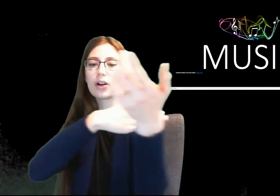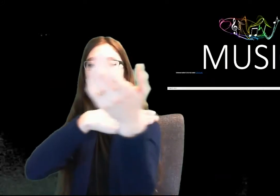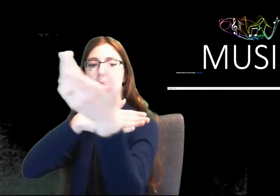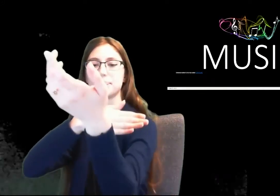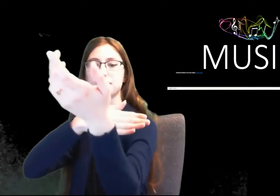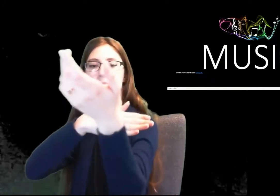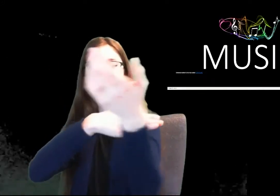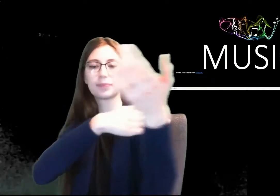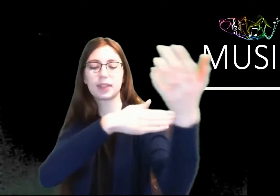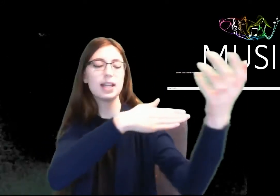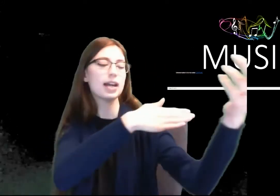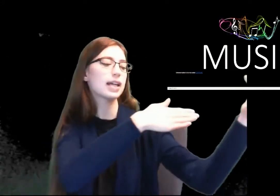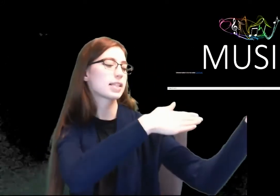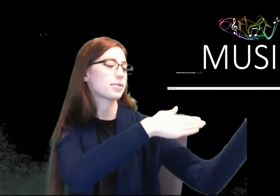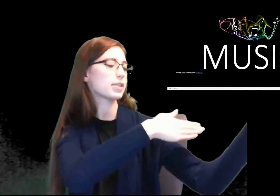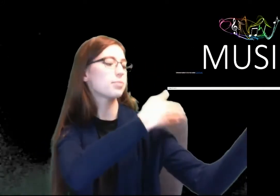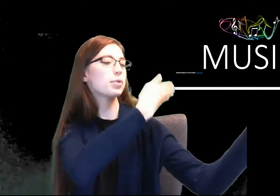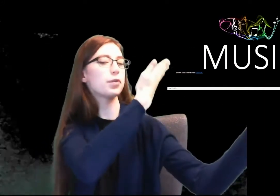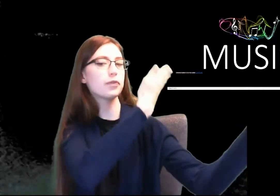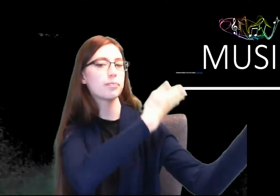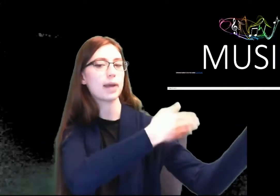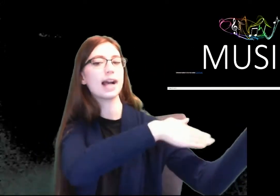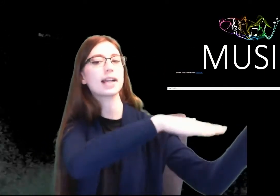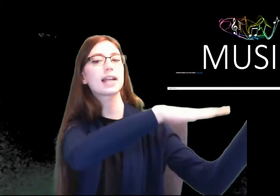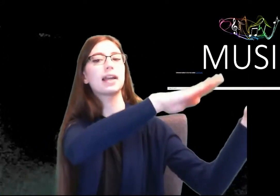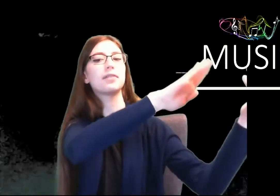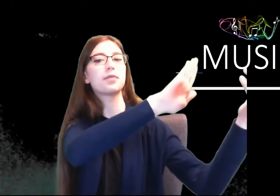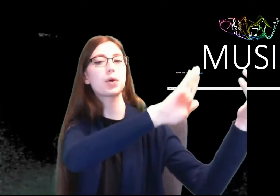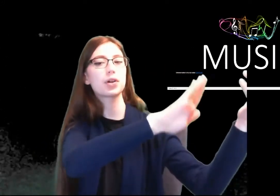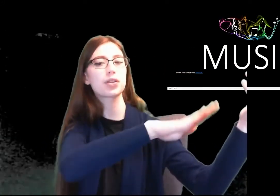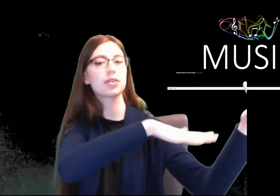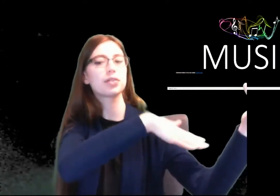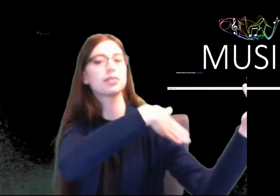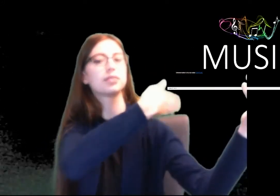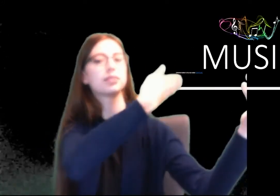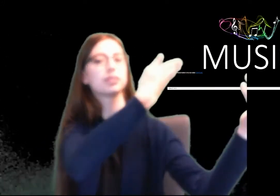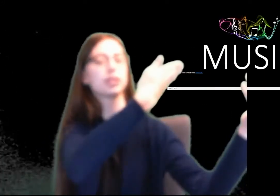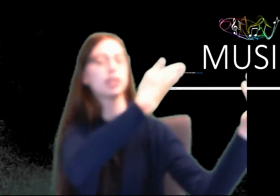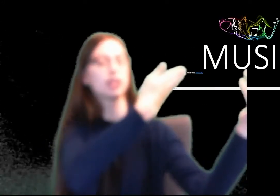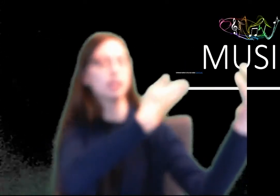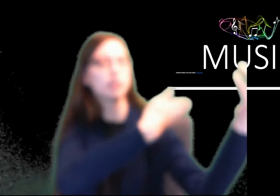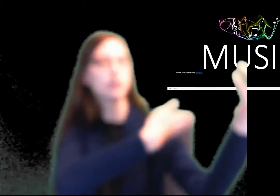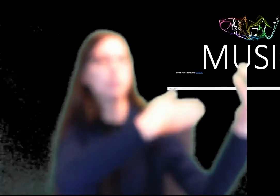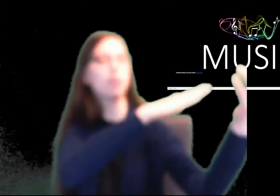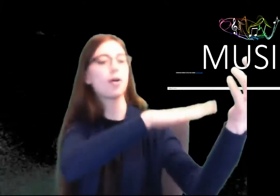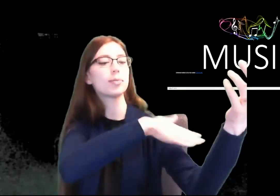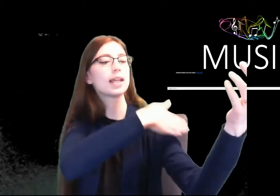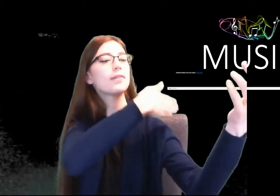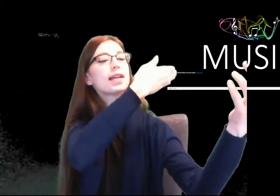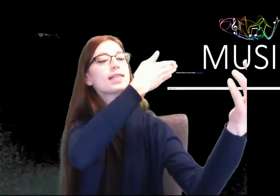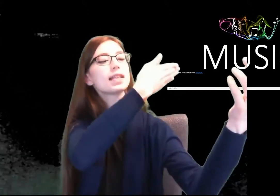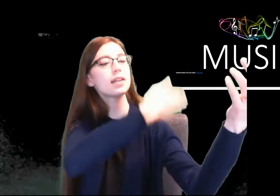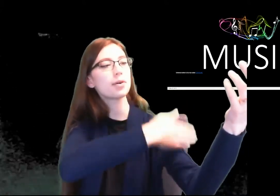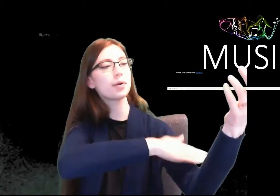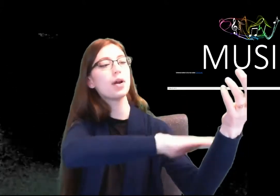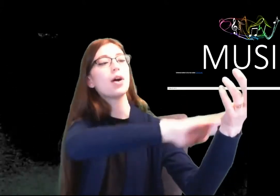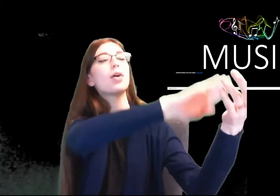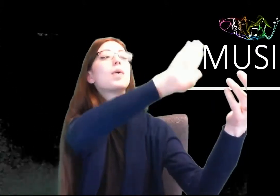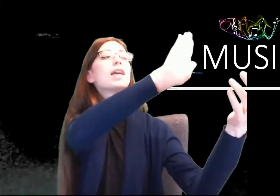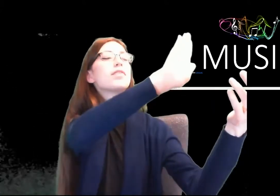arm. And it's going to move back and forth. Your palm facing you, away from